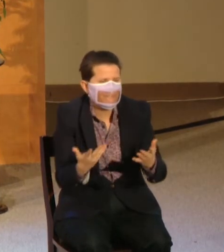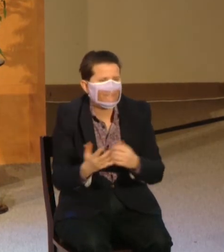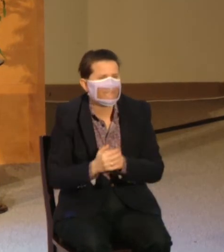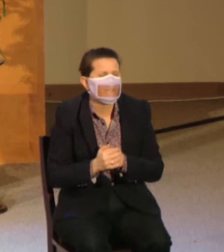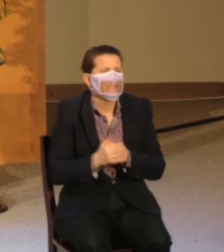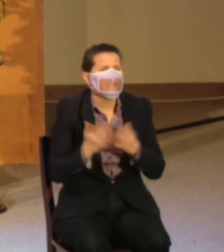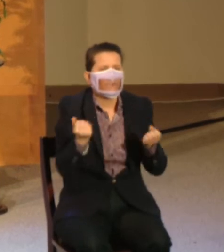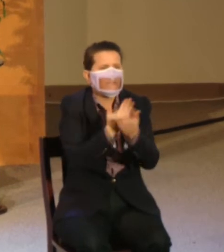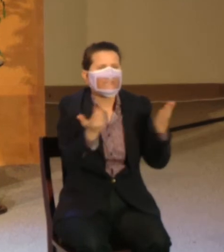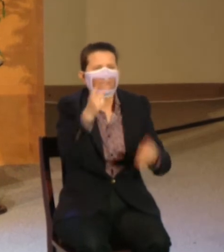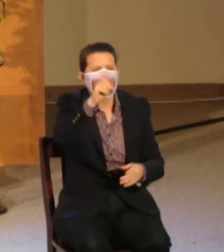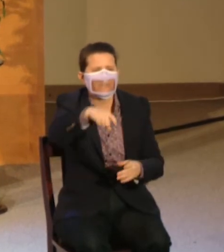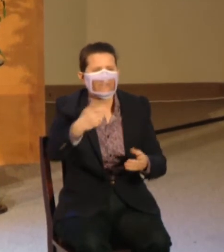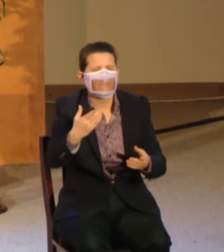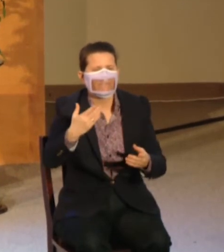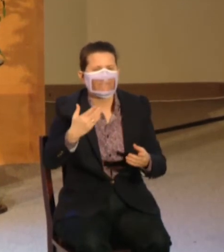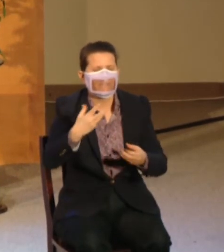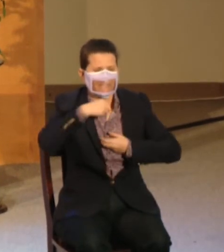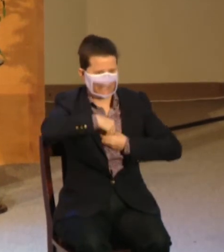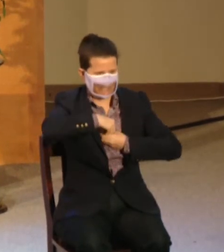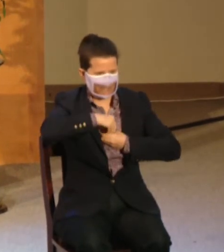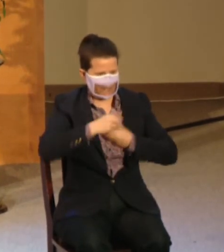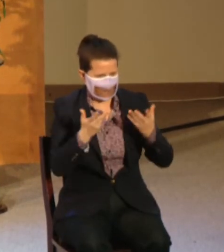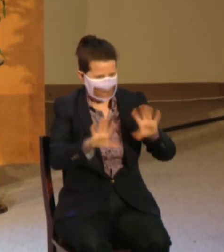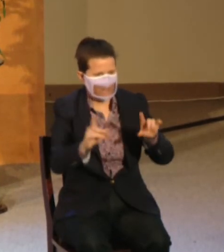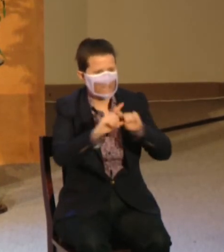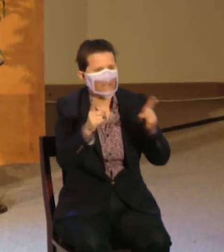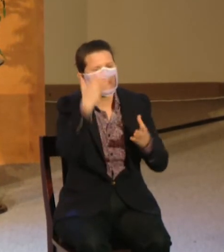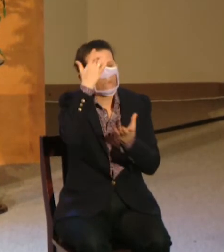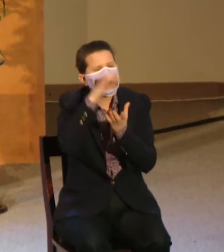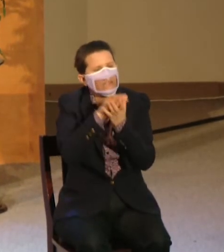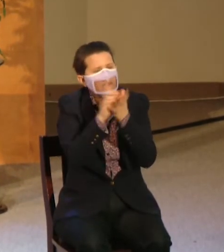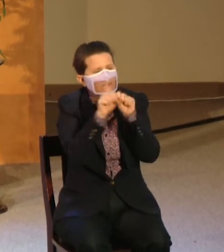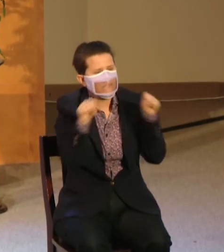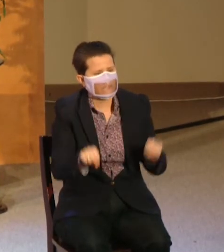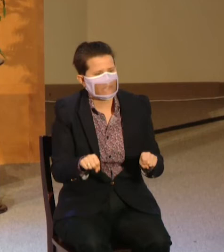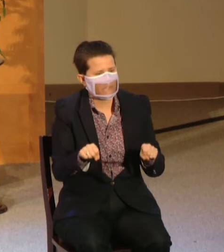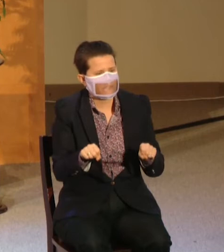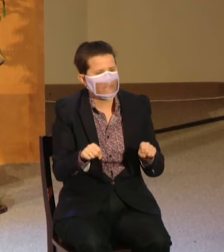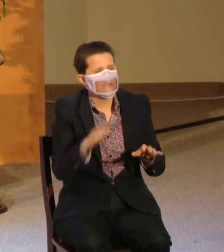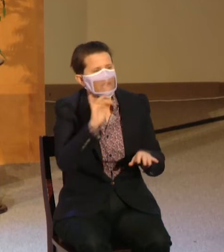it. We just have to change our belief system that says we are lacking,